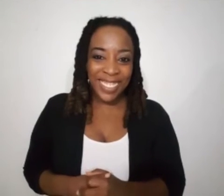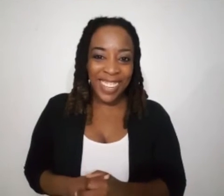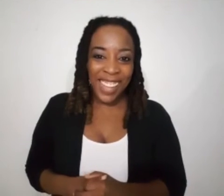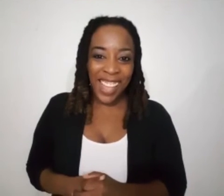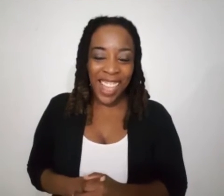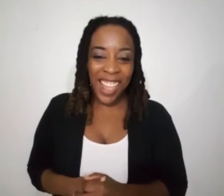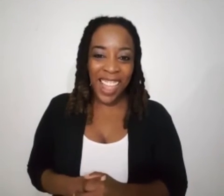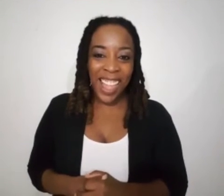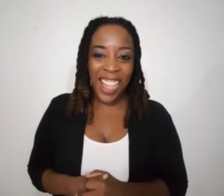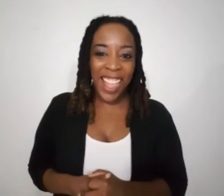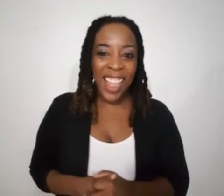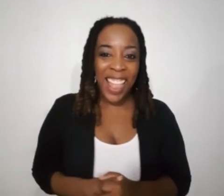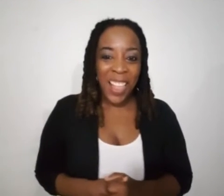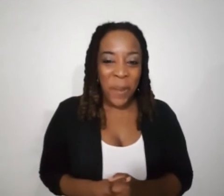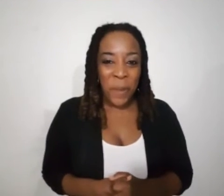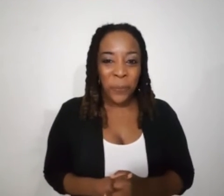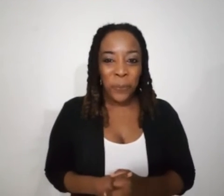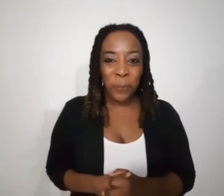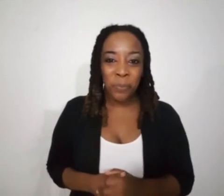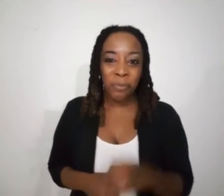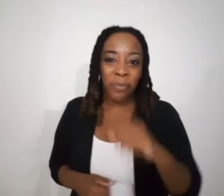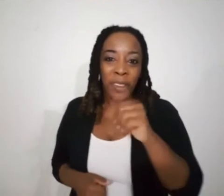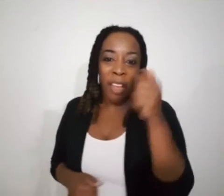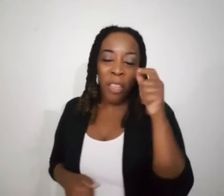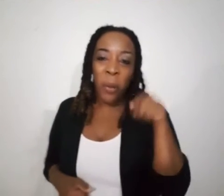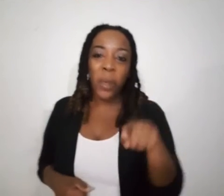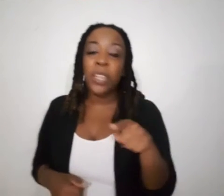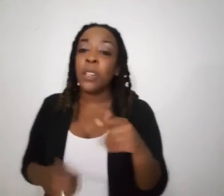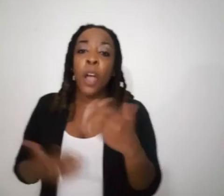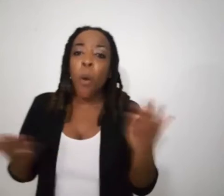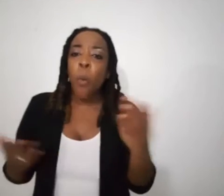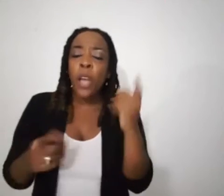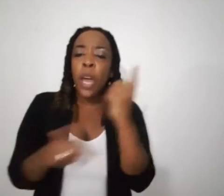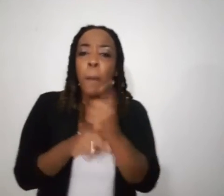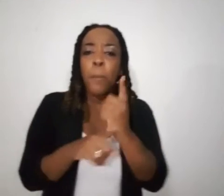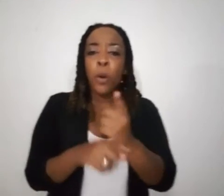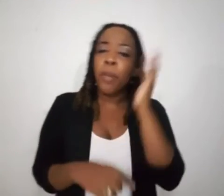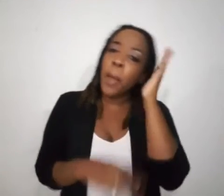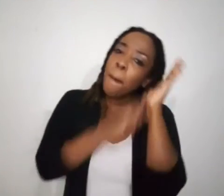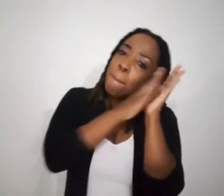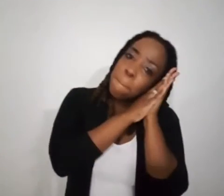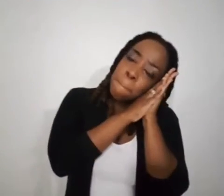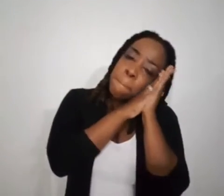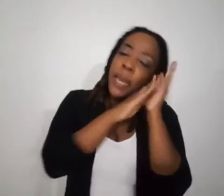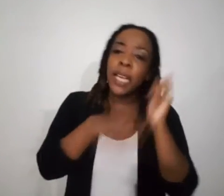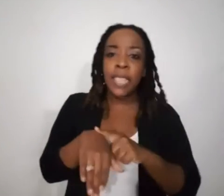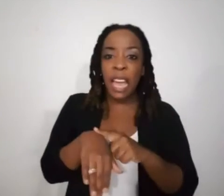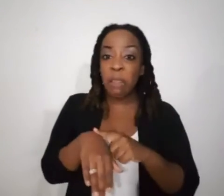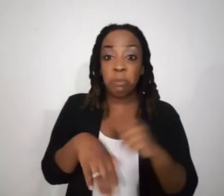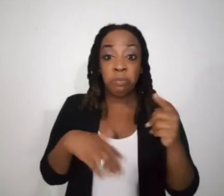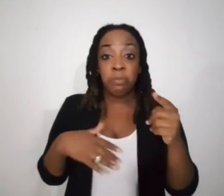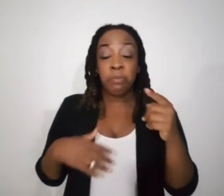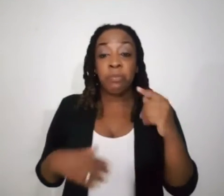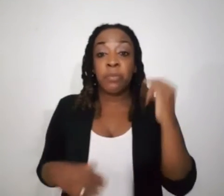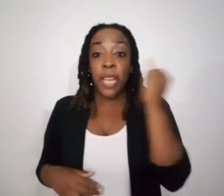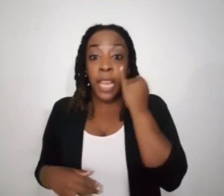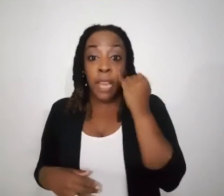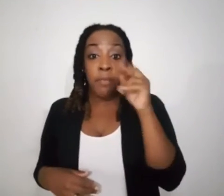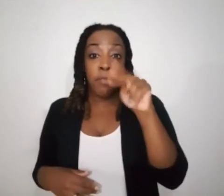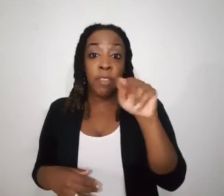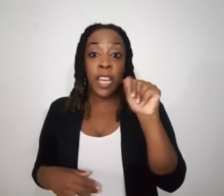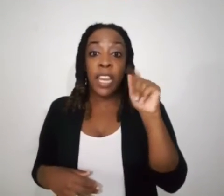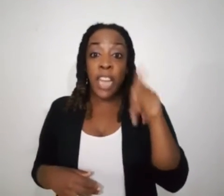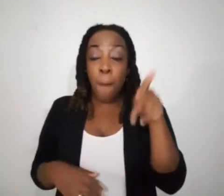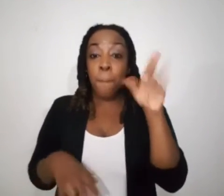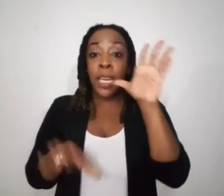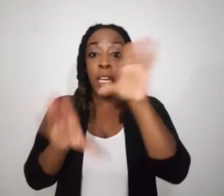Okay, what is the appropriate bedtime even if she naps is a question that I've been given. Okay,